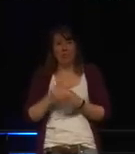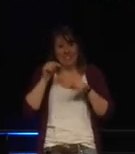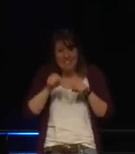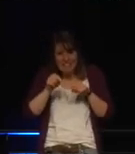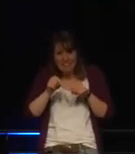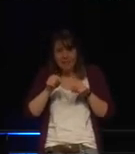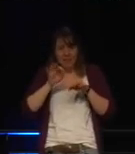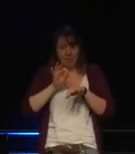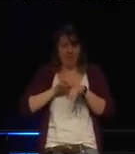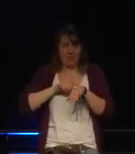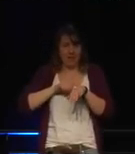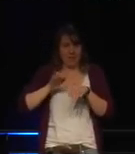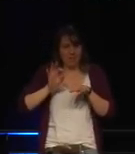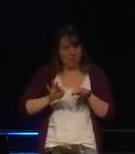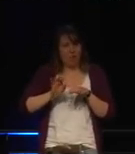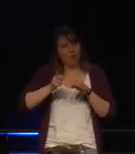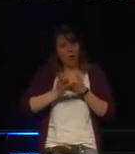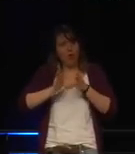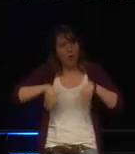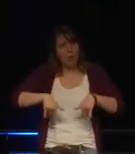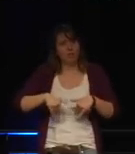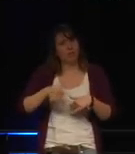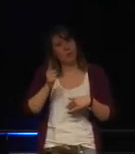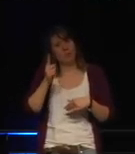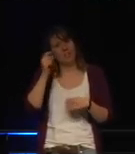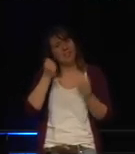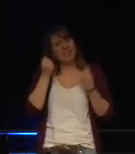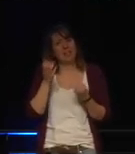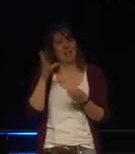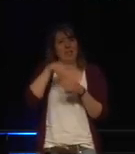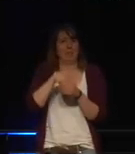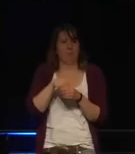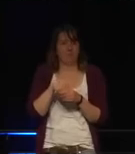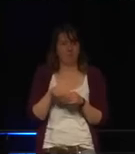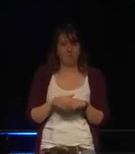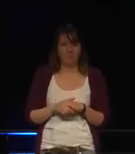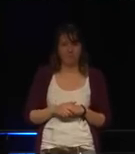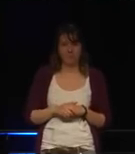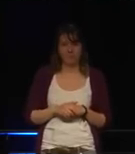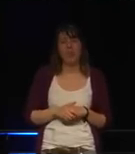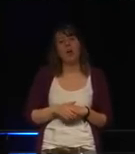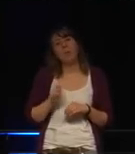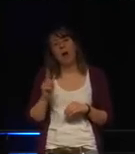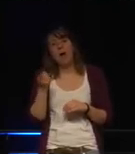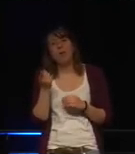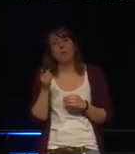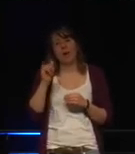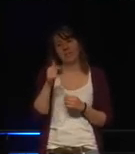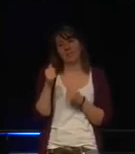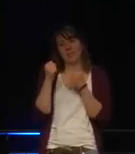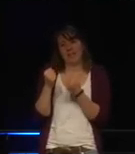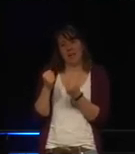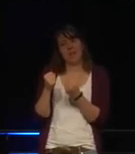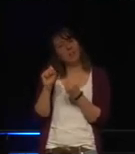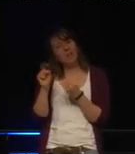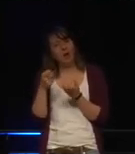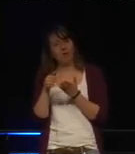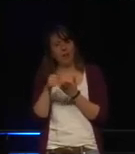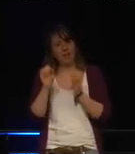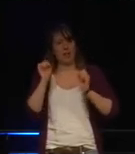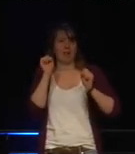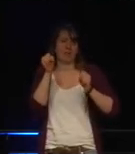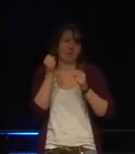Support privacy by design. Security by design. Think about it from the beginning. Because you can change